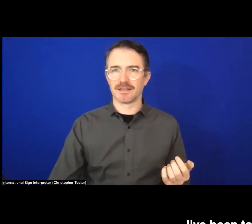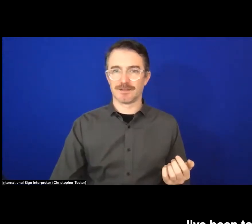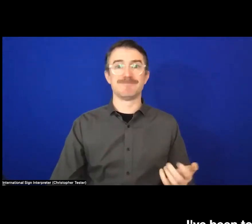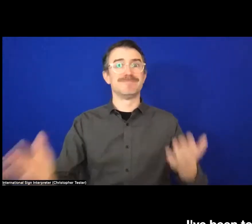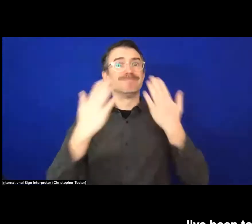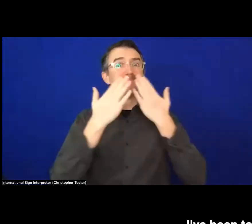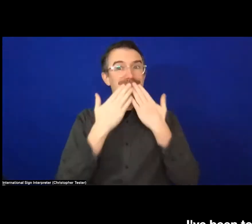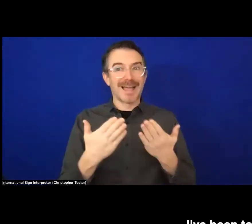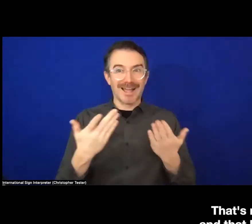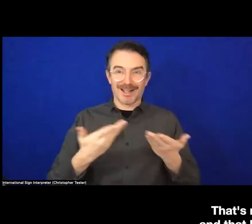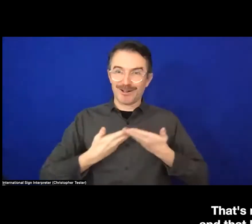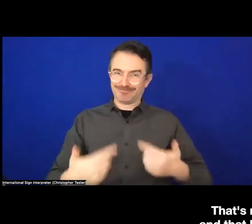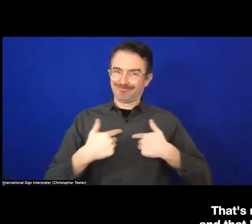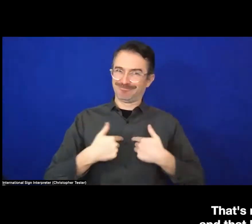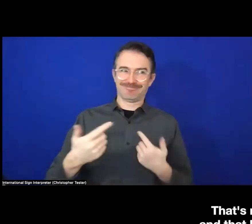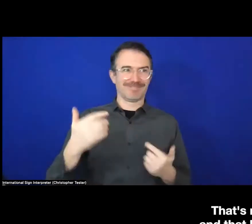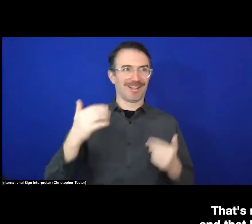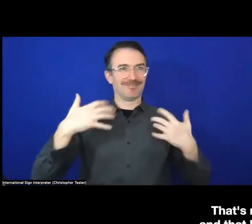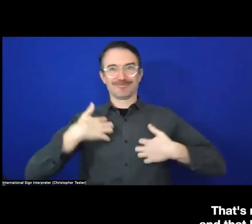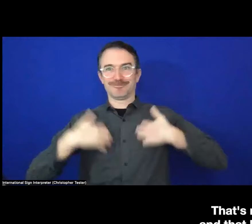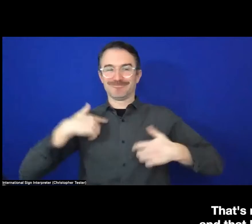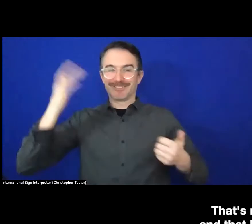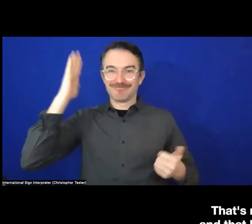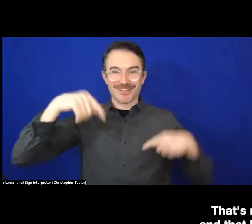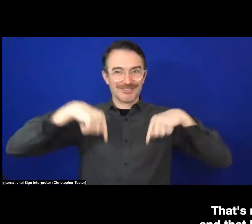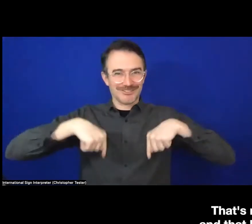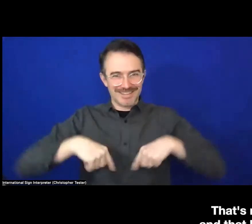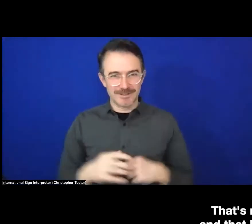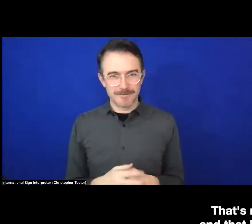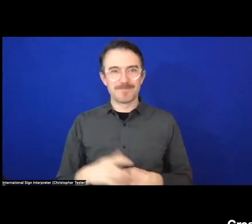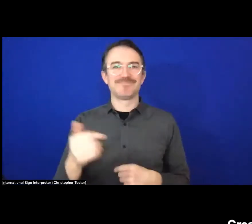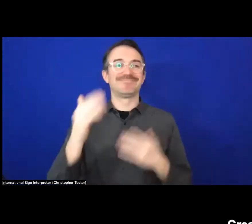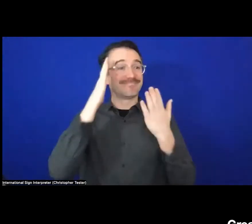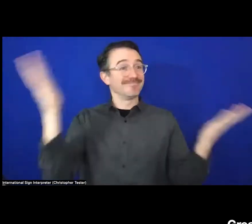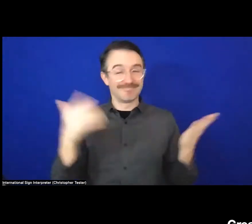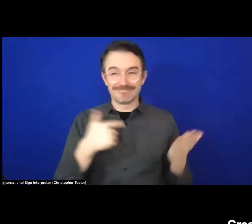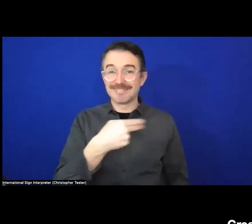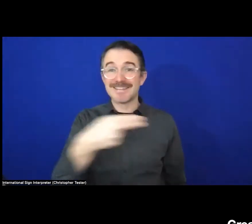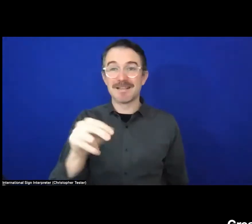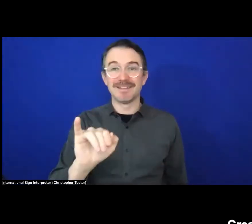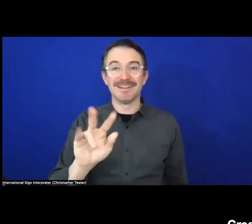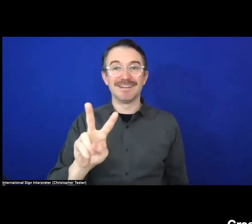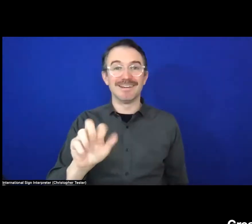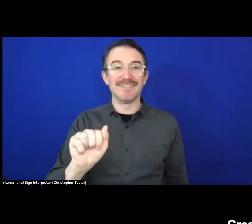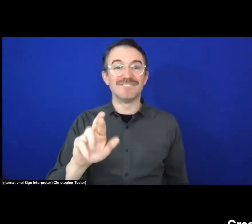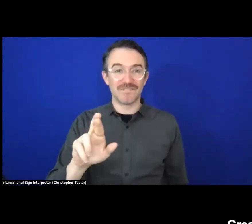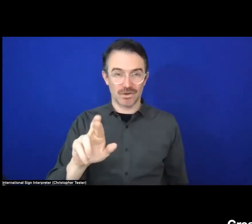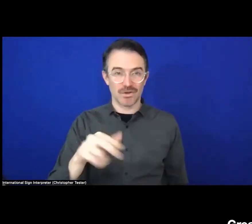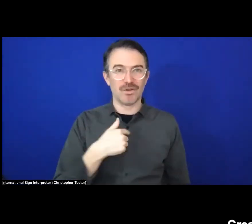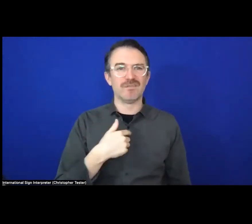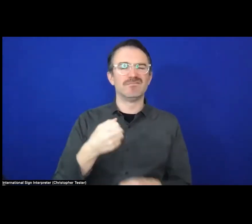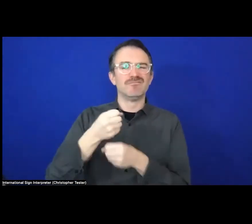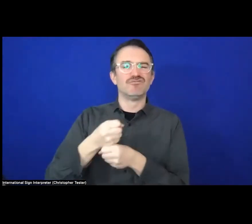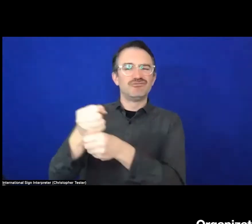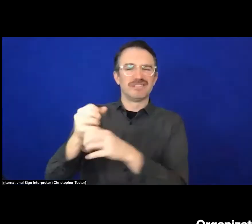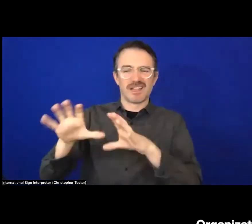speak. I've been told to say that again, that my name is Ivar and that I am from NORAD. Great to be here.